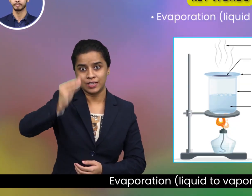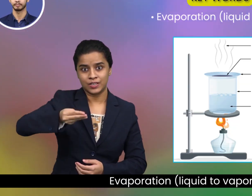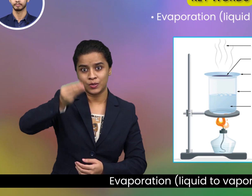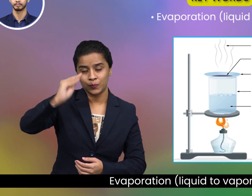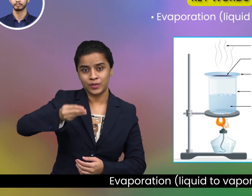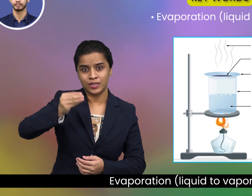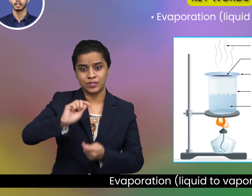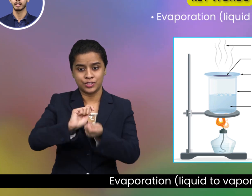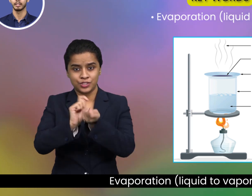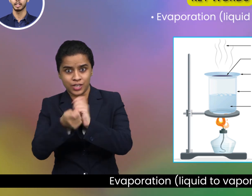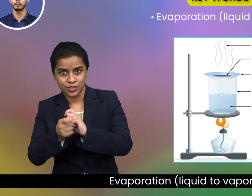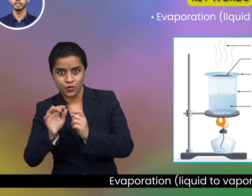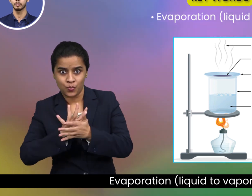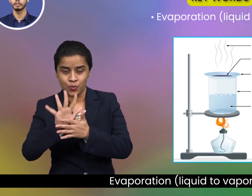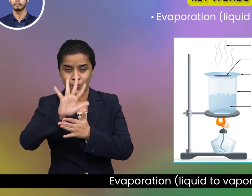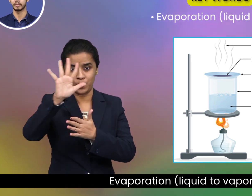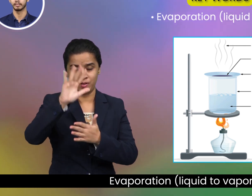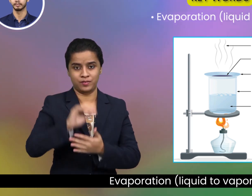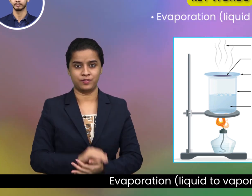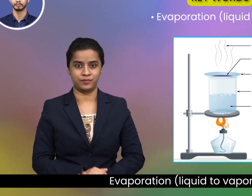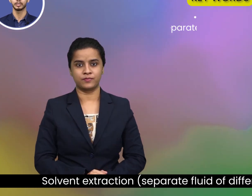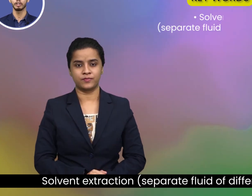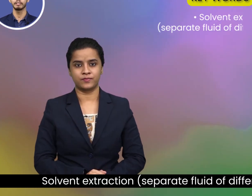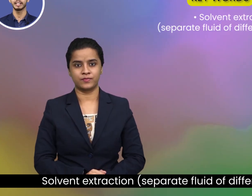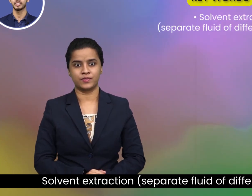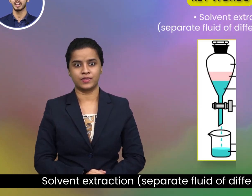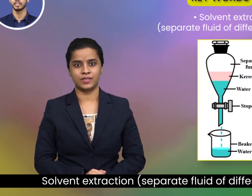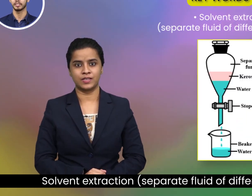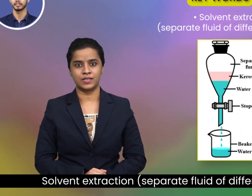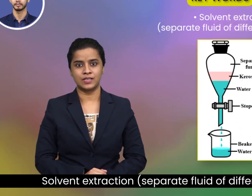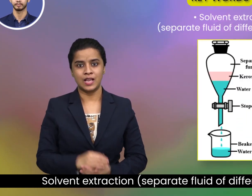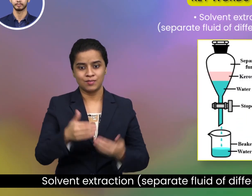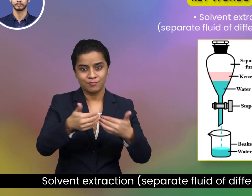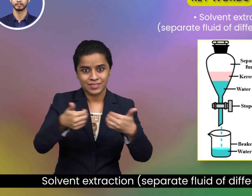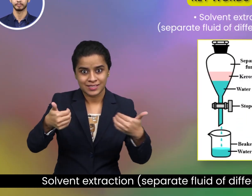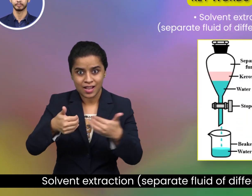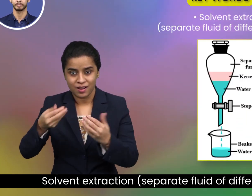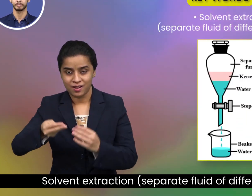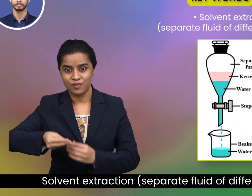evaporation, liquid to vapor, solvent extraction,